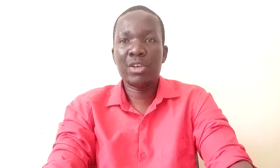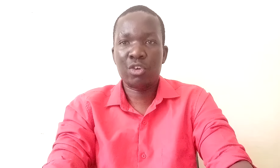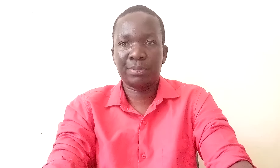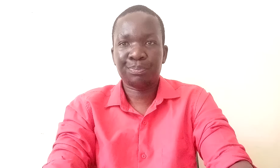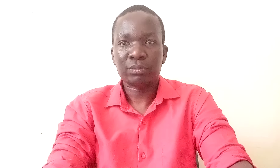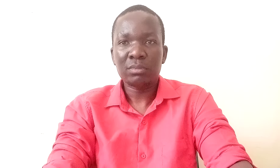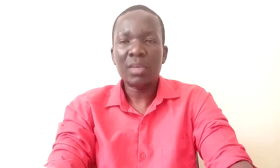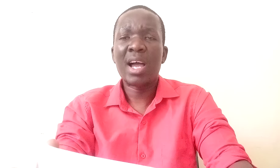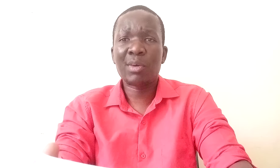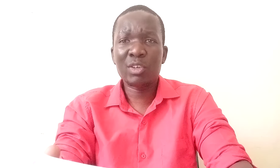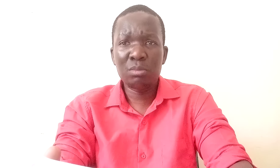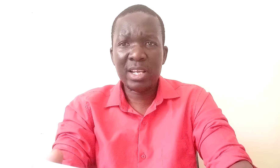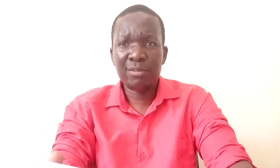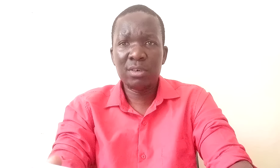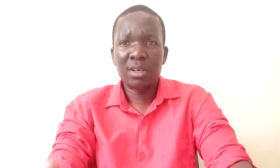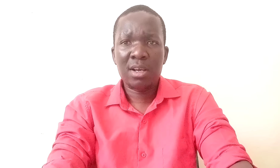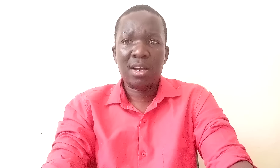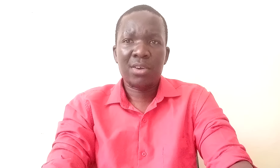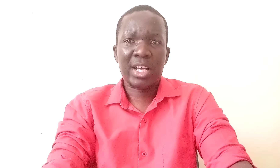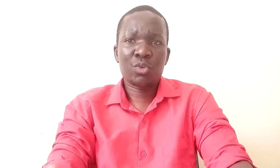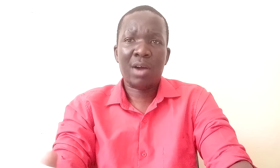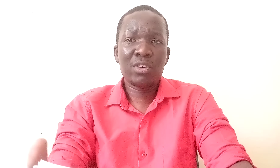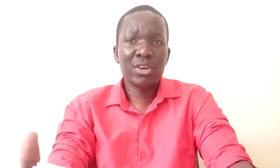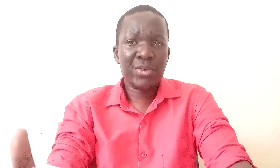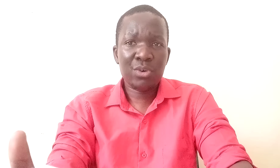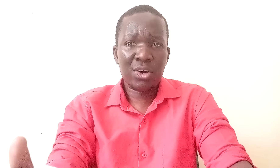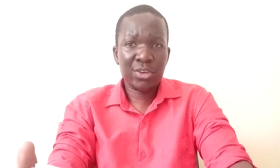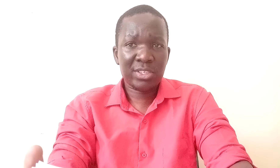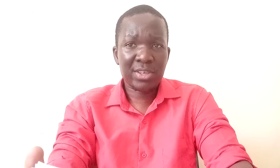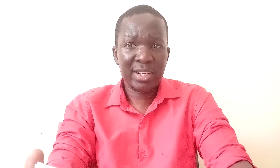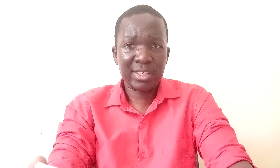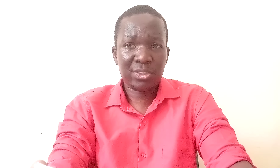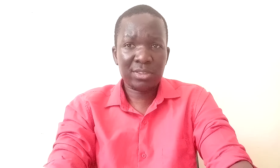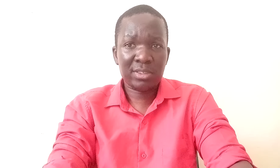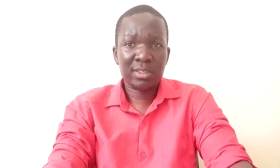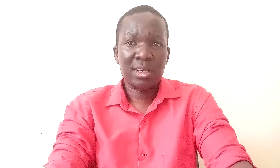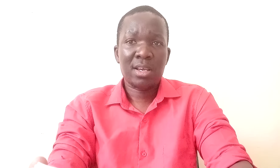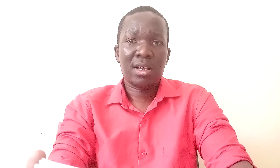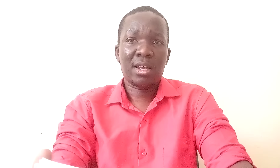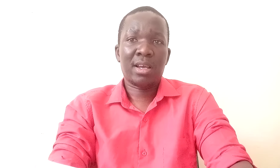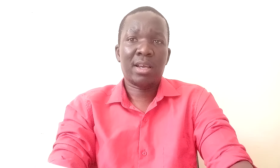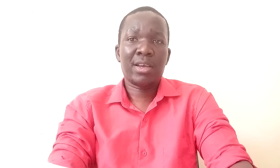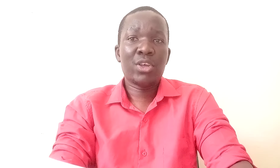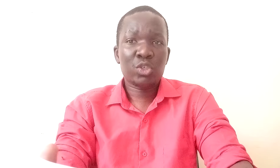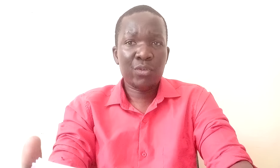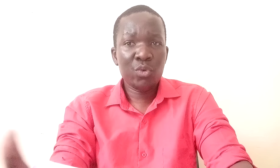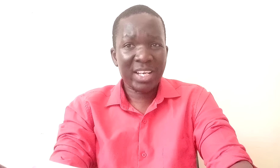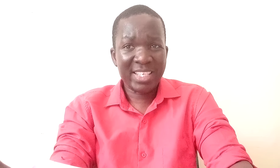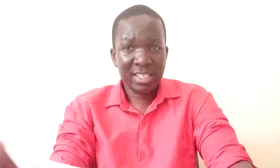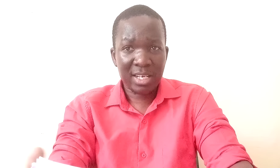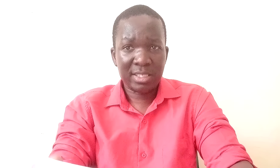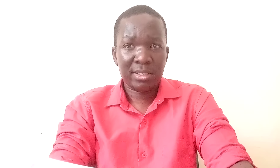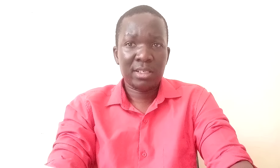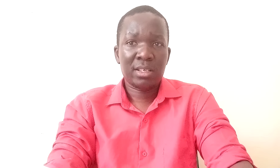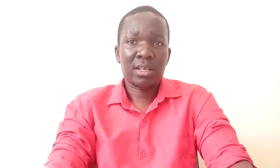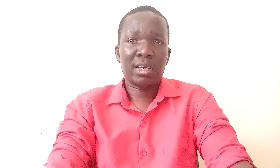billion. And I want to believe that you have gone through all those 3 lessons. Those of you who registered,